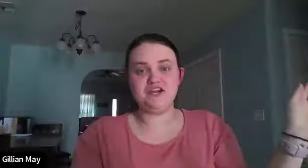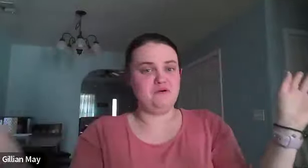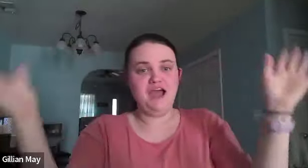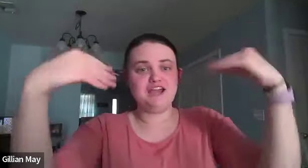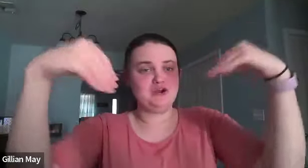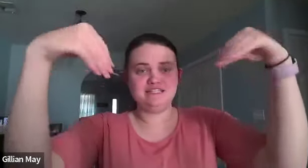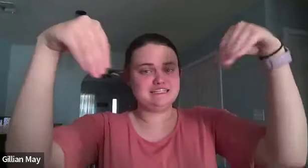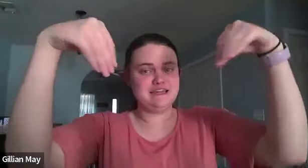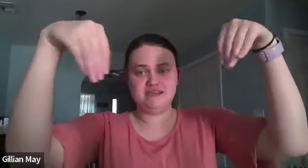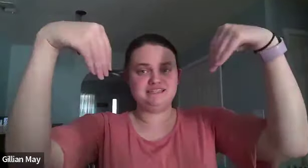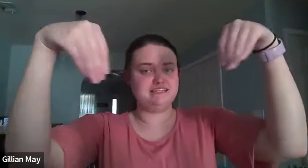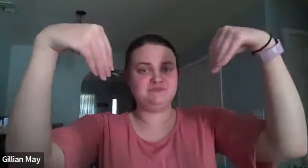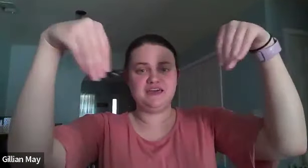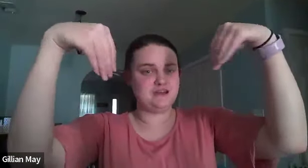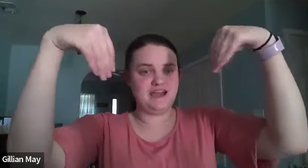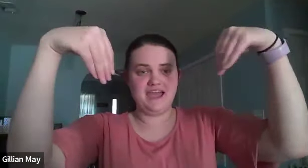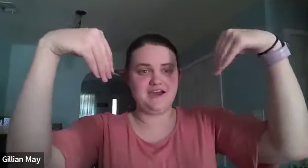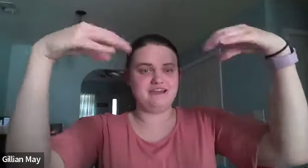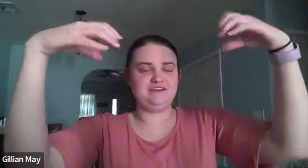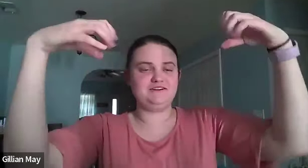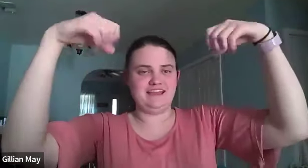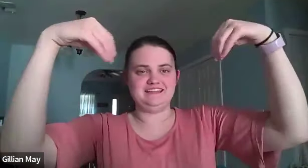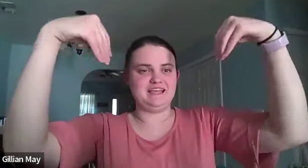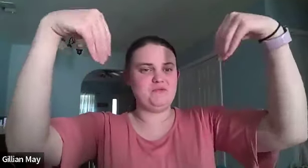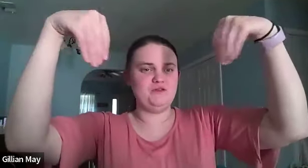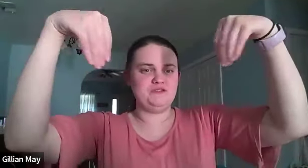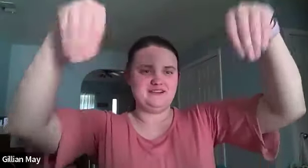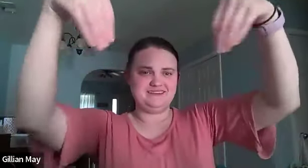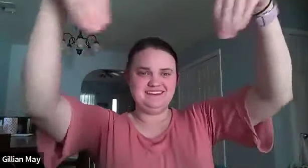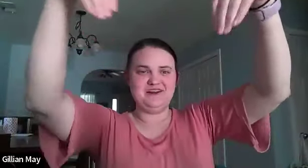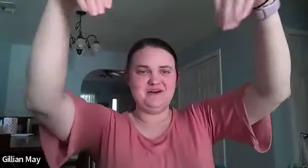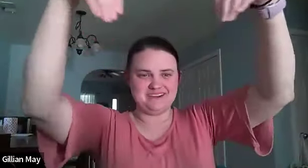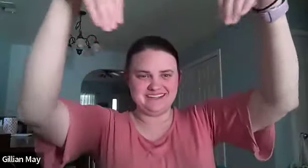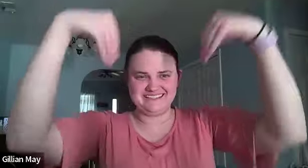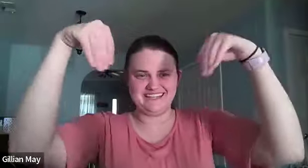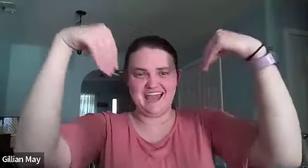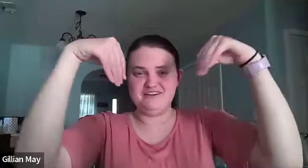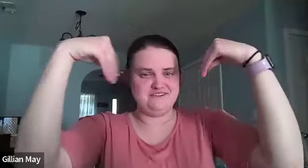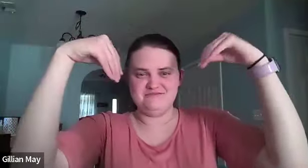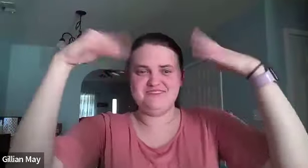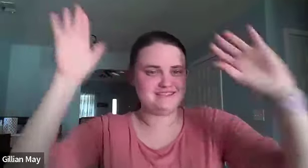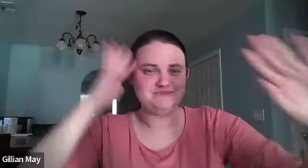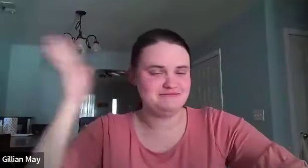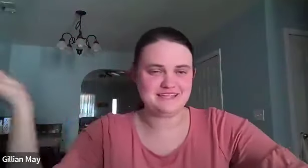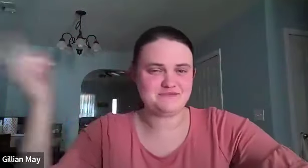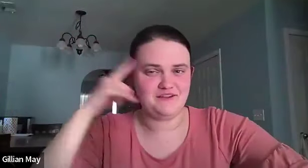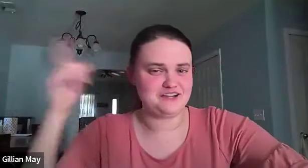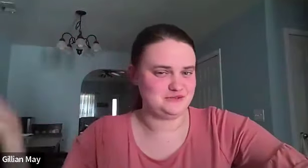know, it does not make sense, but that's what I have. I hear like it's like I'm holding the bag going, look at all my goodies. Like, I don't know. That's my logic with